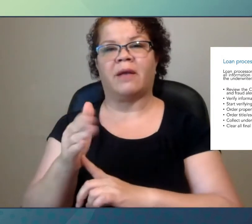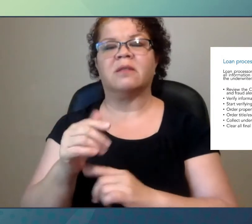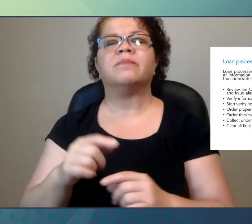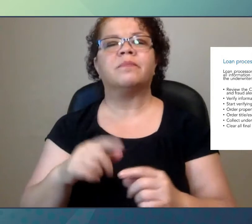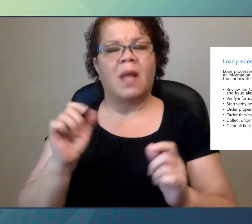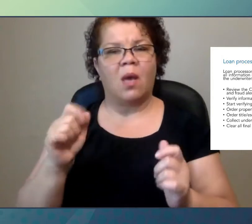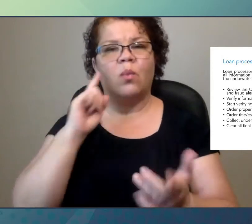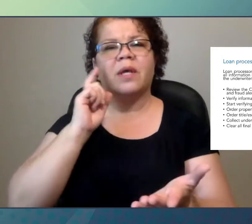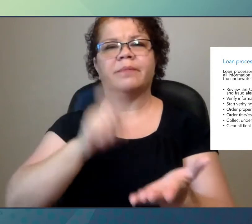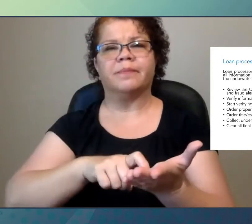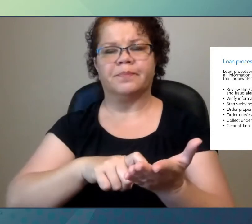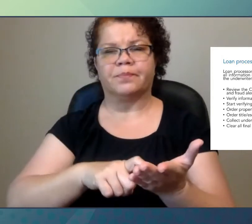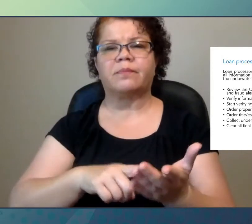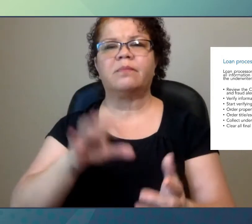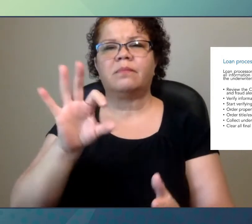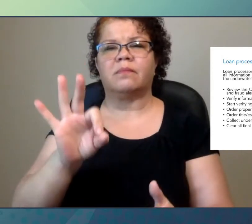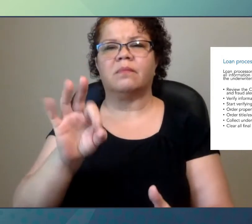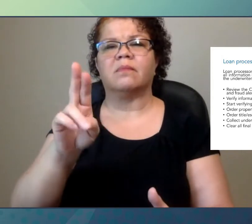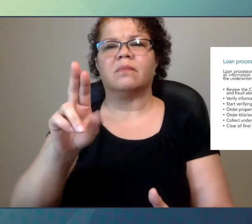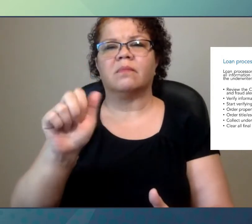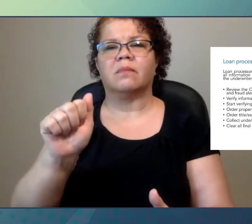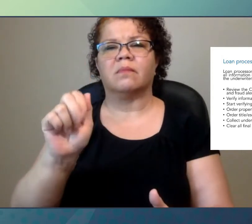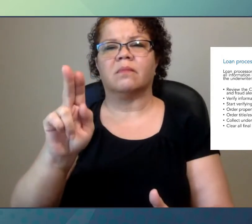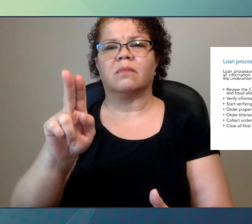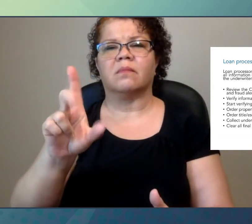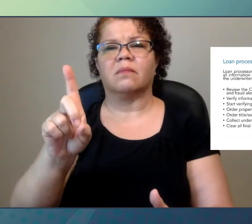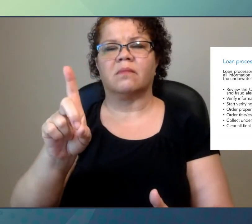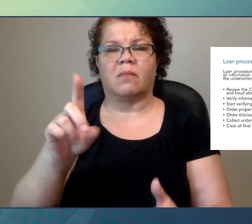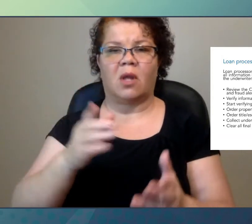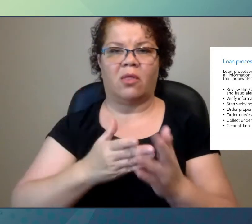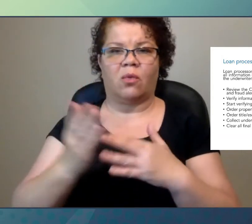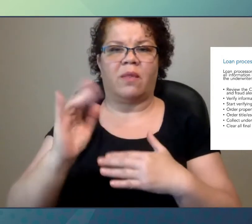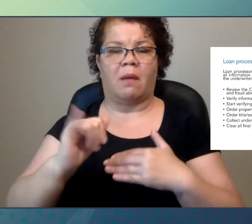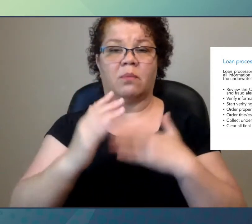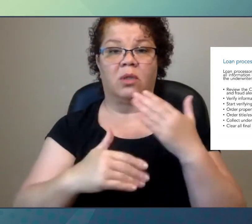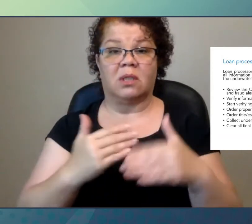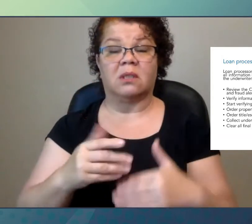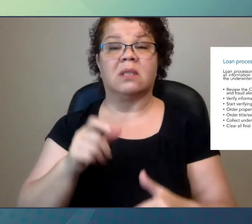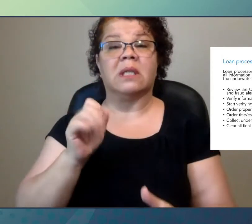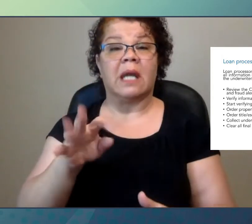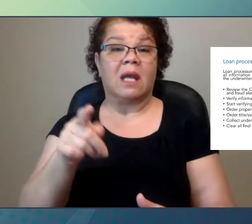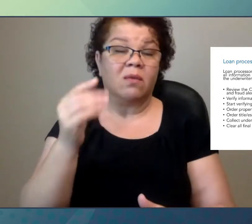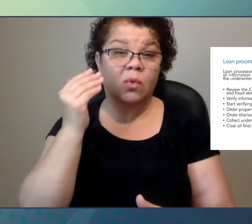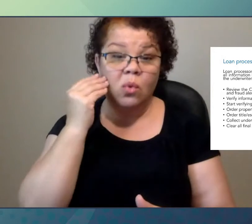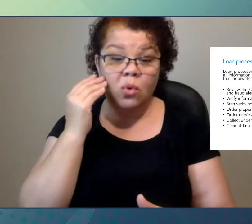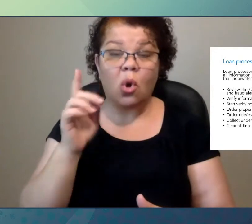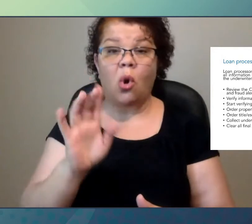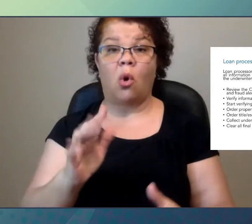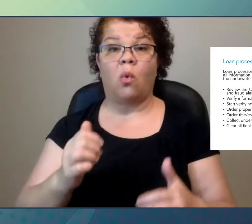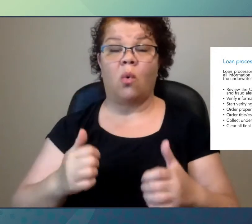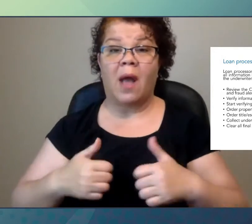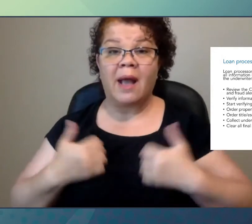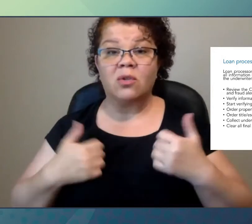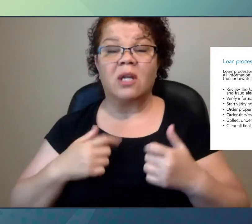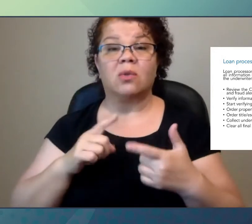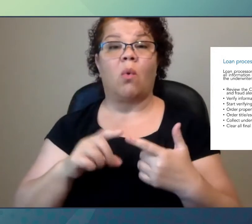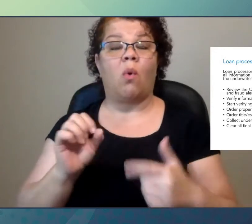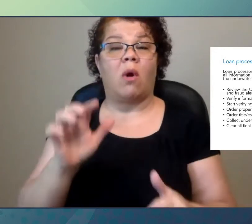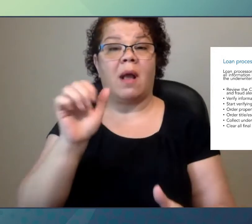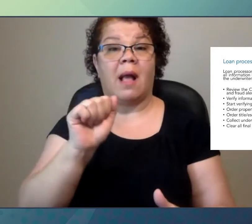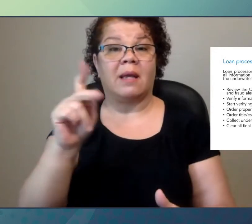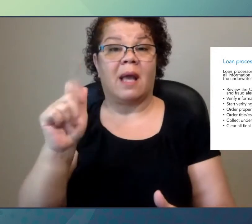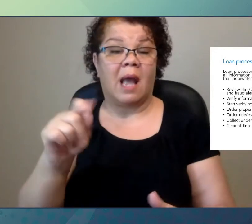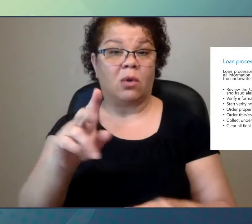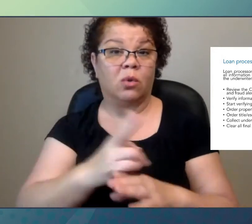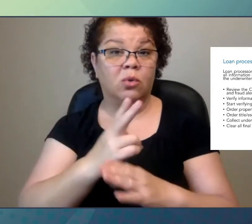fraud through this process. But again, if you know of addresses or AKAs that you may have used in the